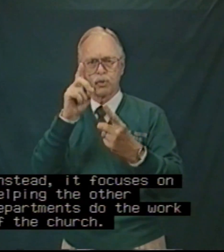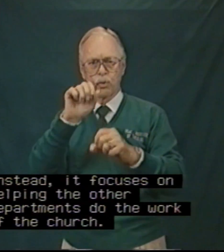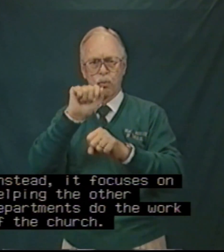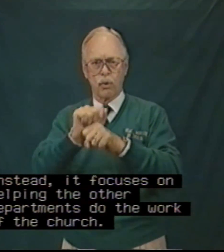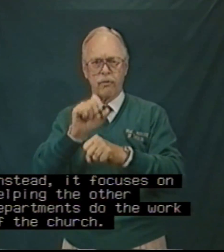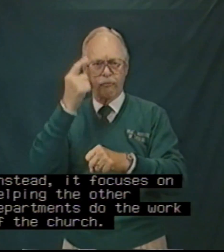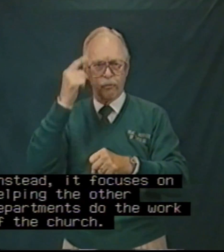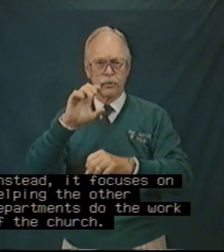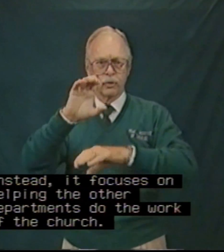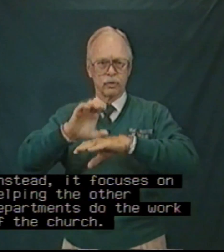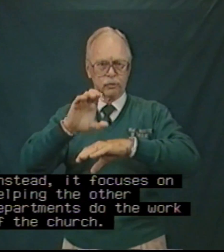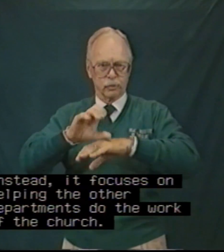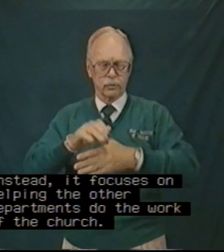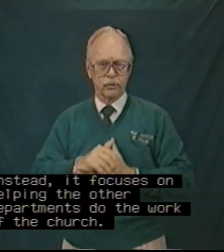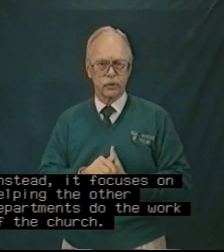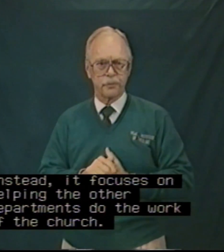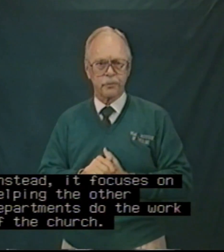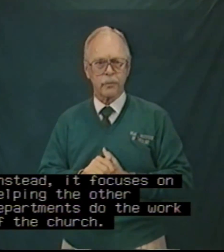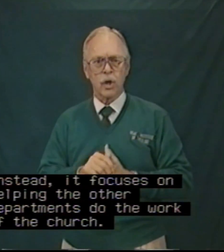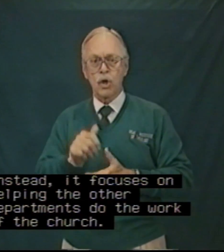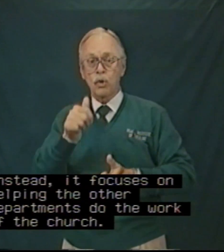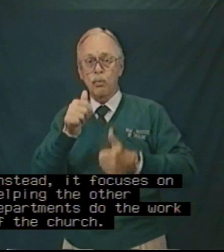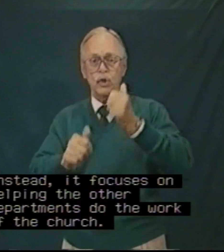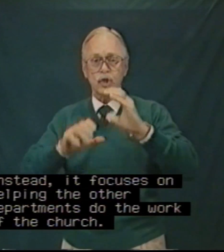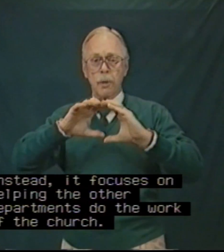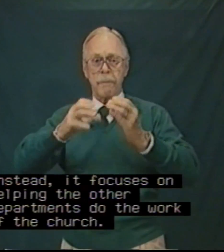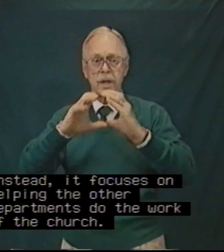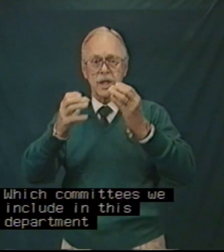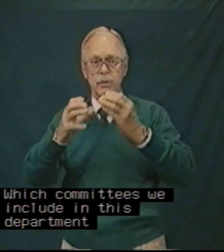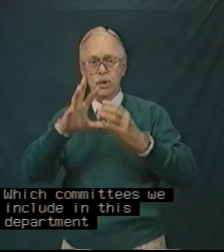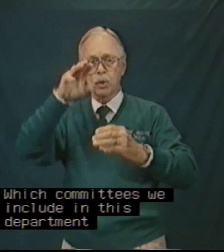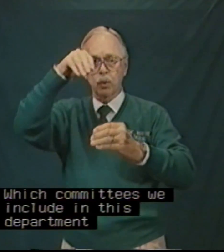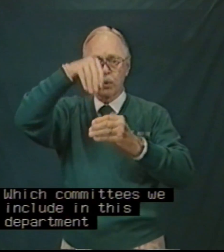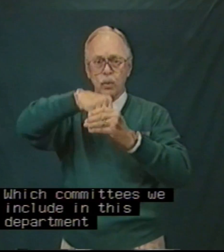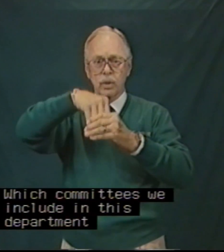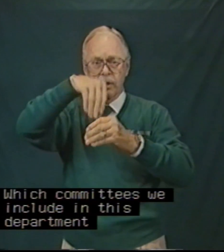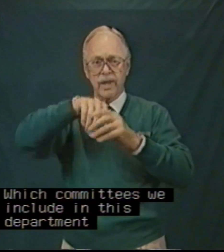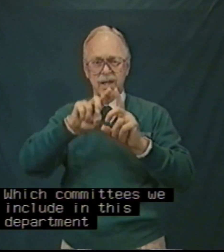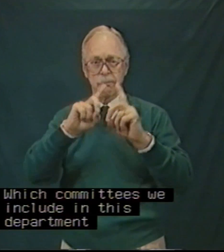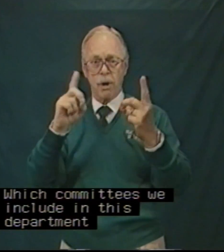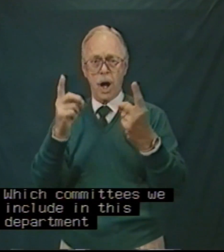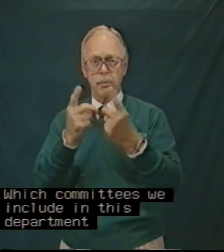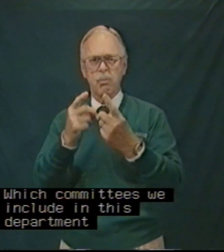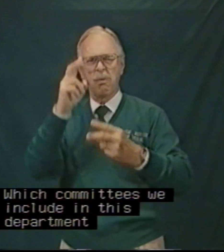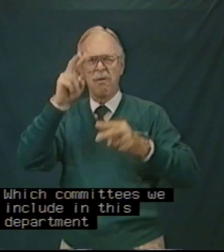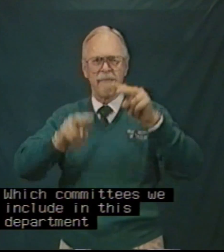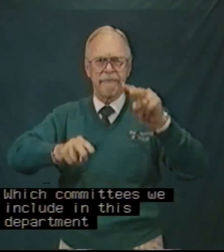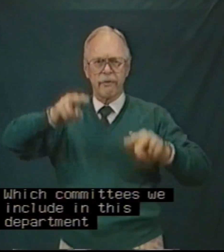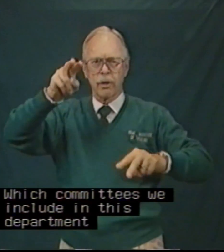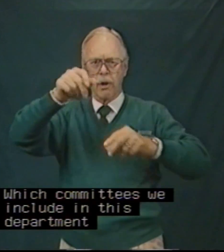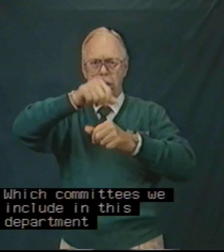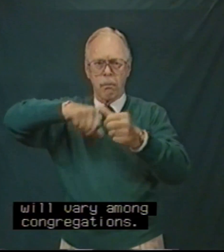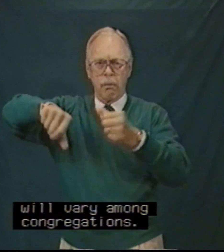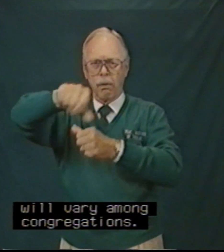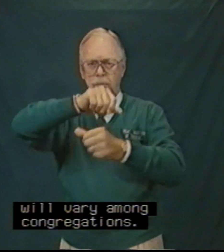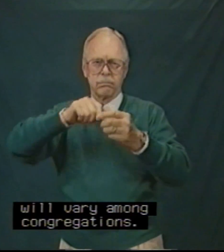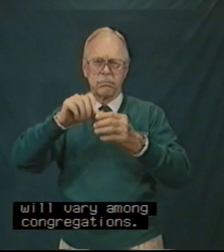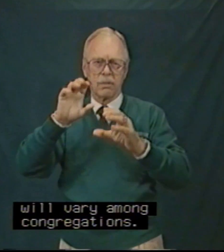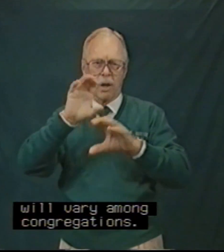Which committees we include in this department will vary among congregation. We will give you some examples of the duties